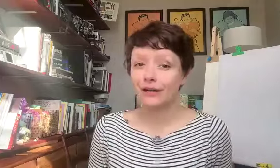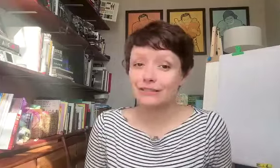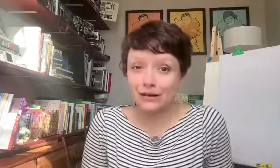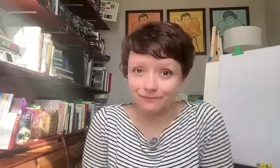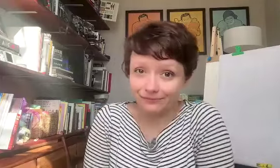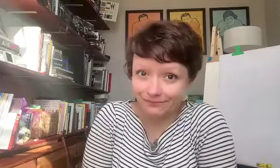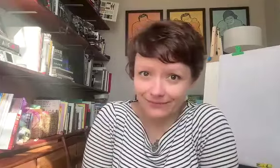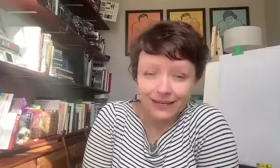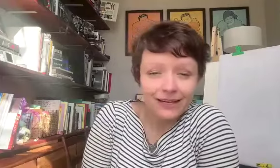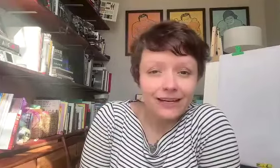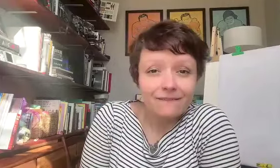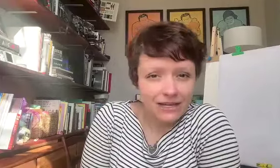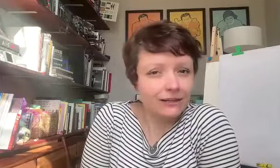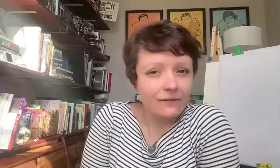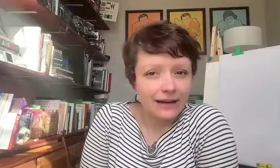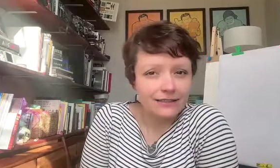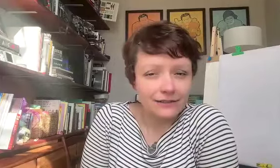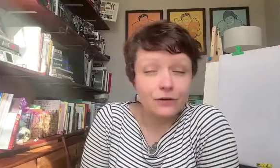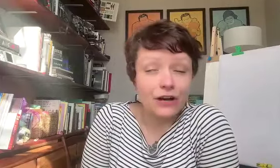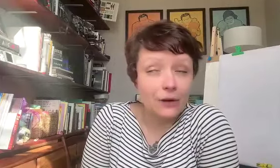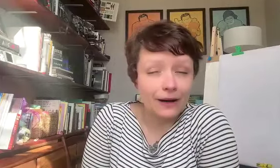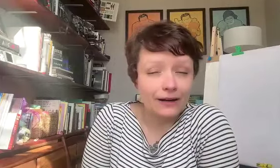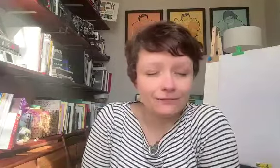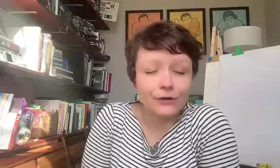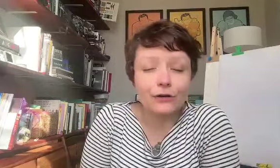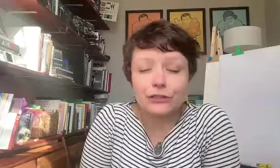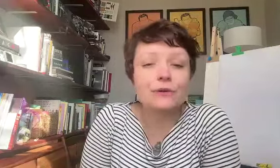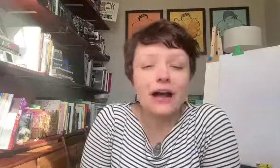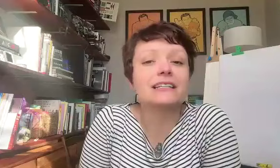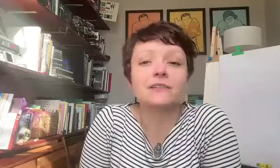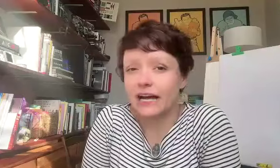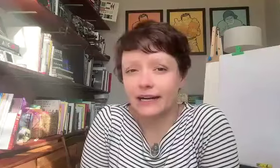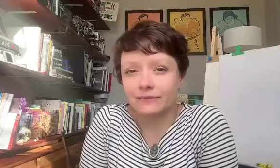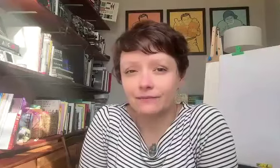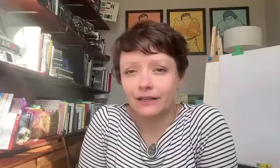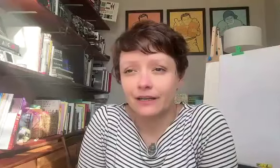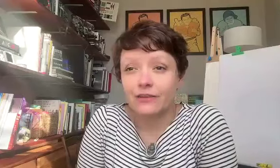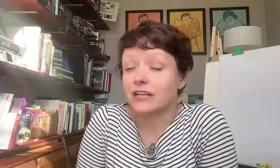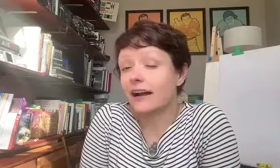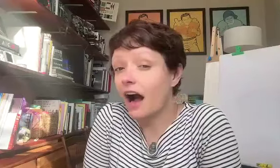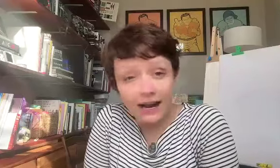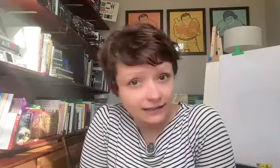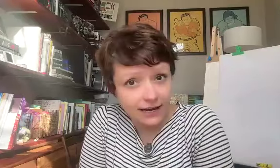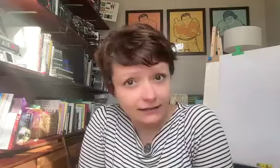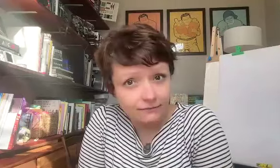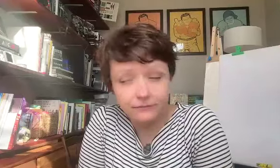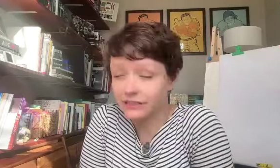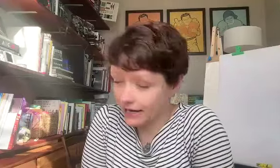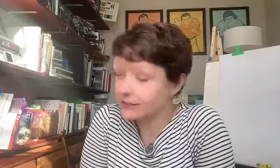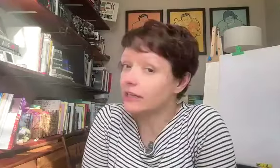So, fun little fact, if you're not aware, there are two kinds of sign. There's iconic sign, signs that look like